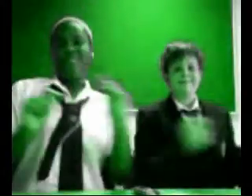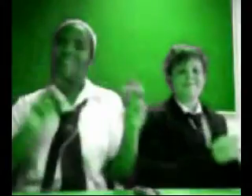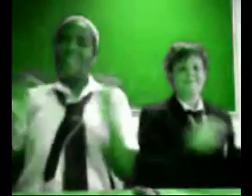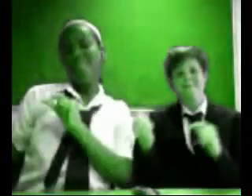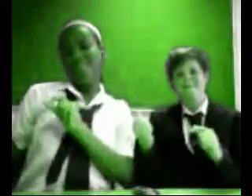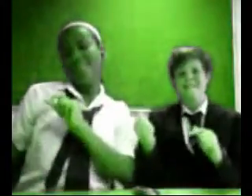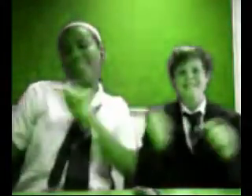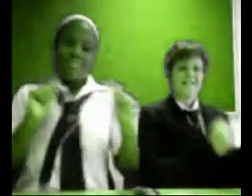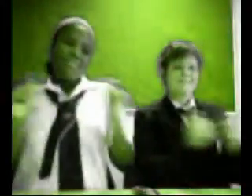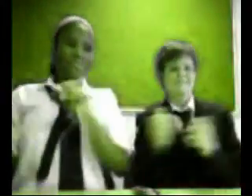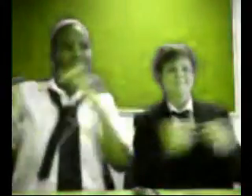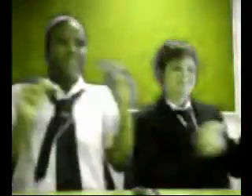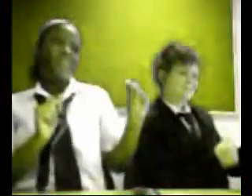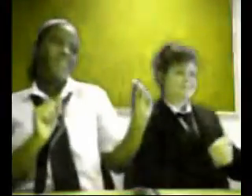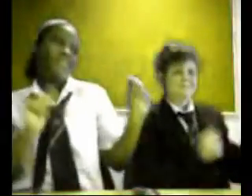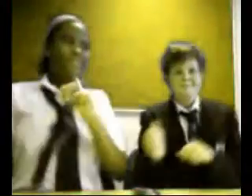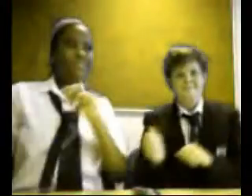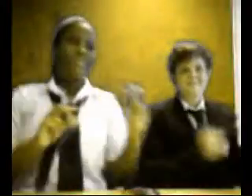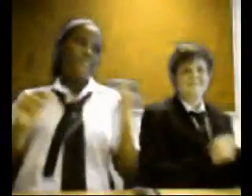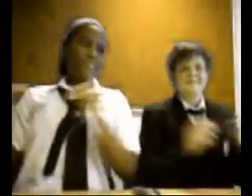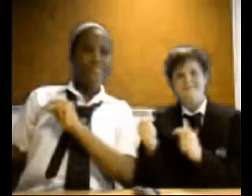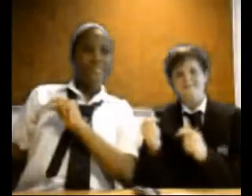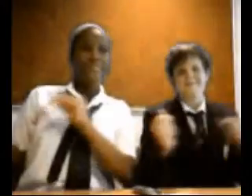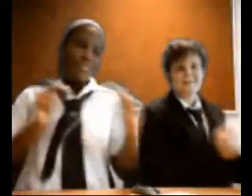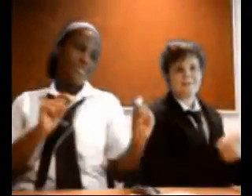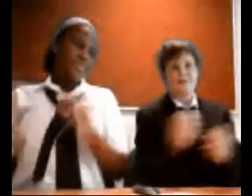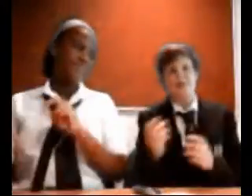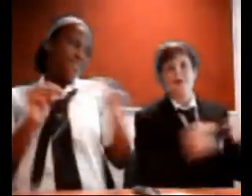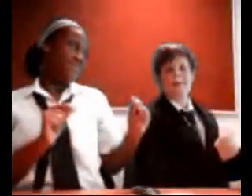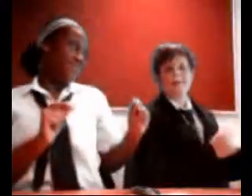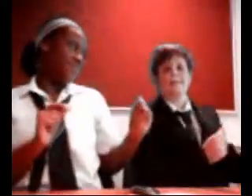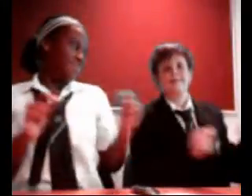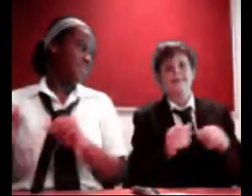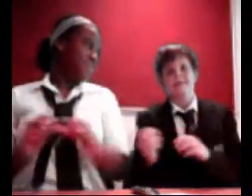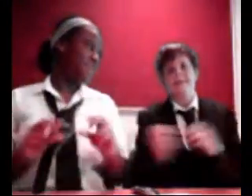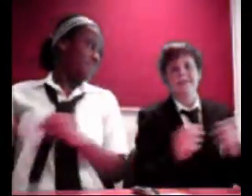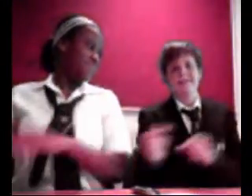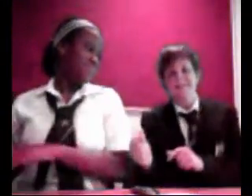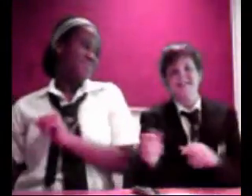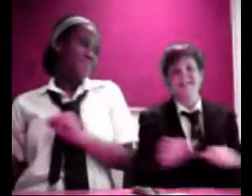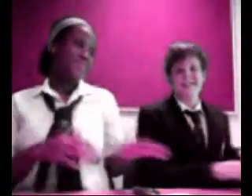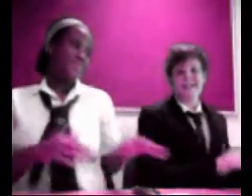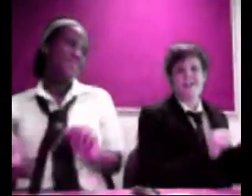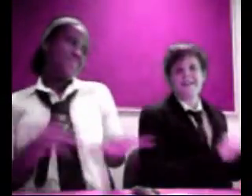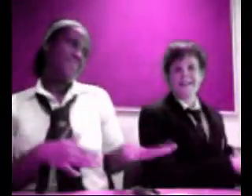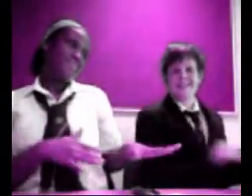boo In the club some girl a lurk Tell me how them full of glue I'm for you go baptize if that you want me I'm dreaming of you Every